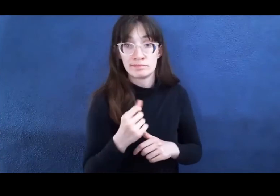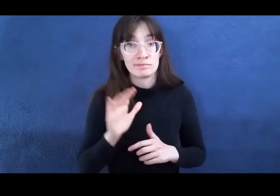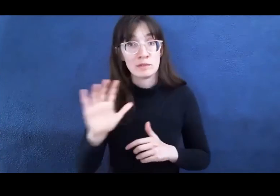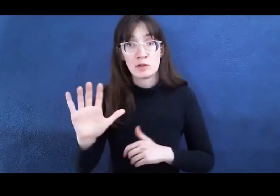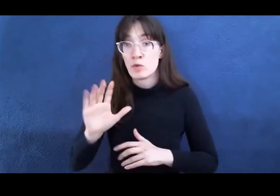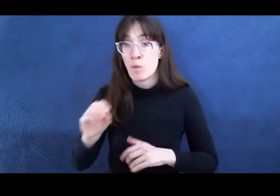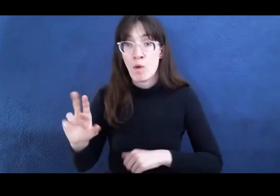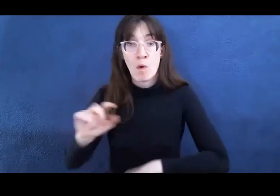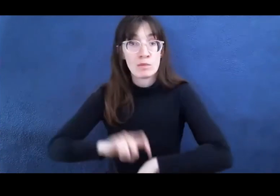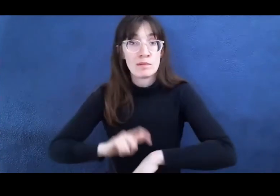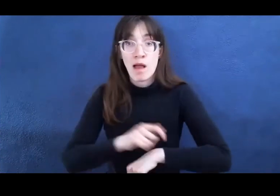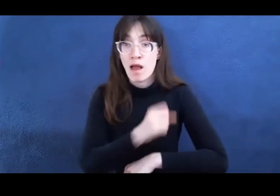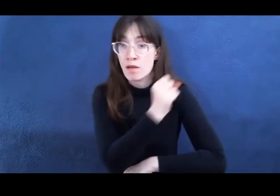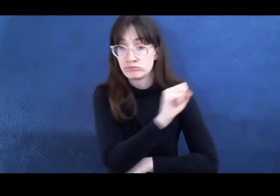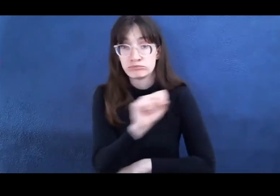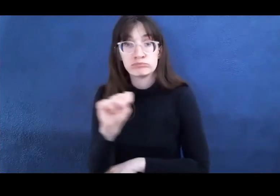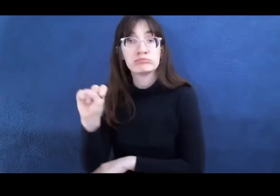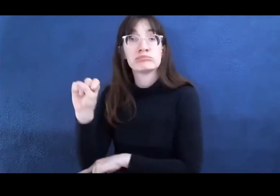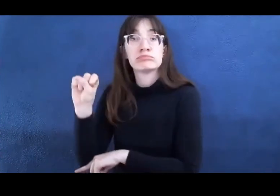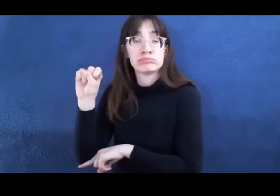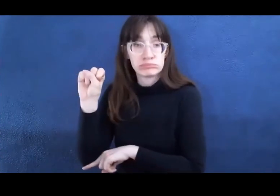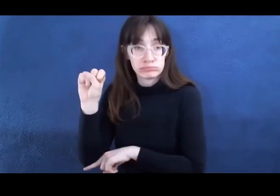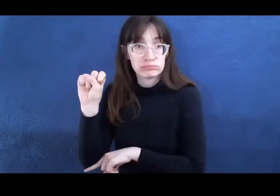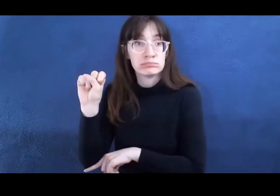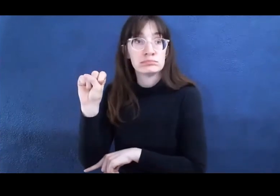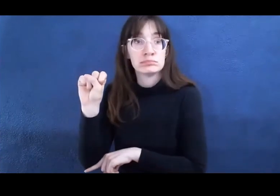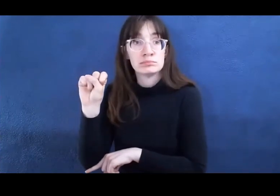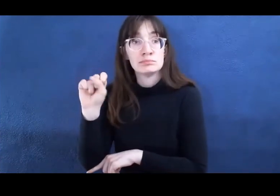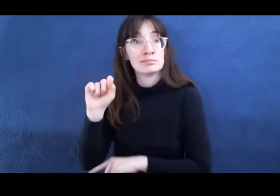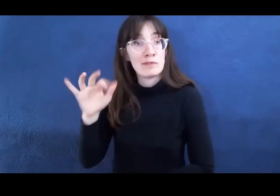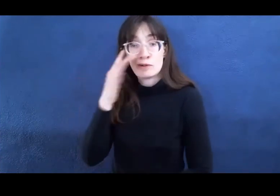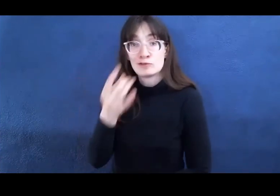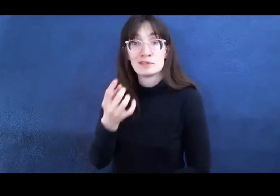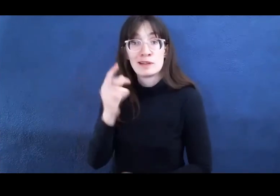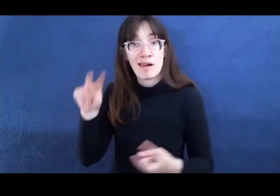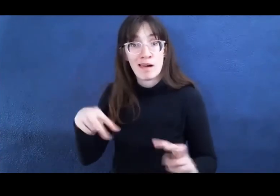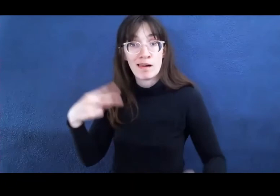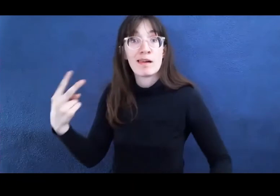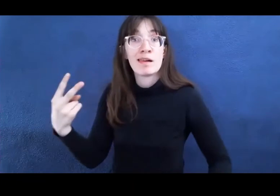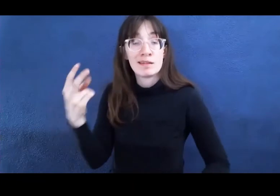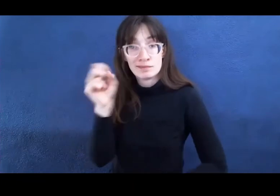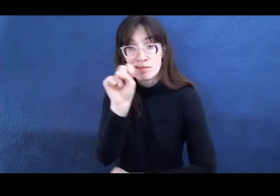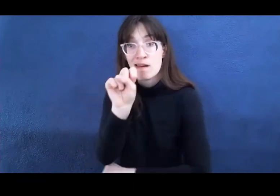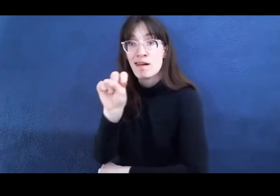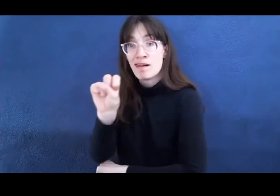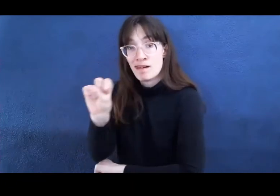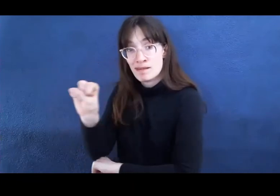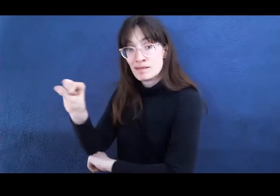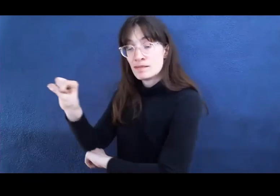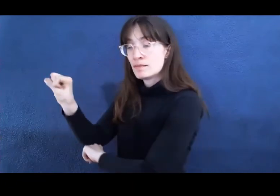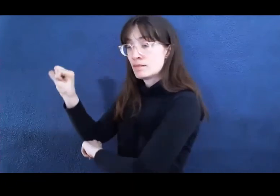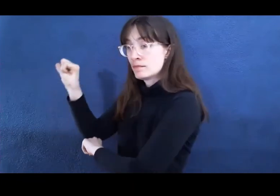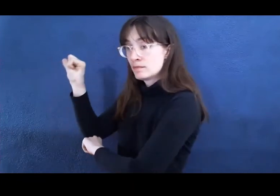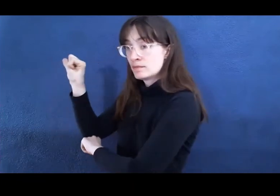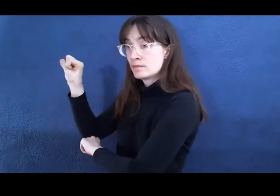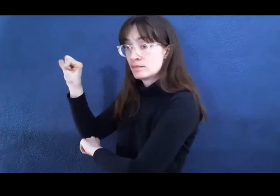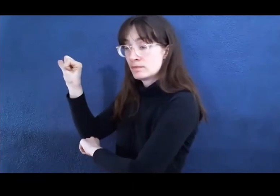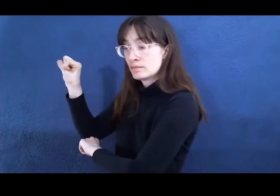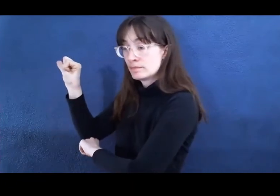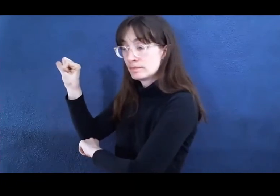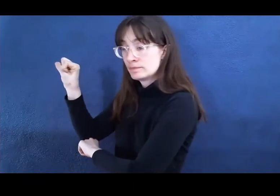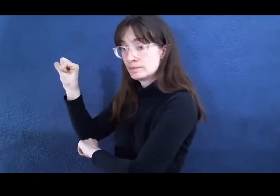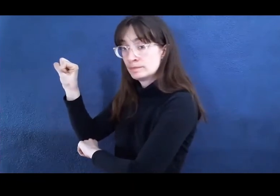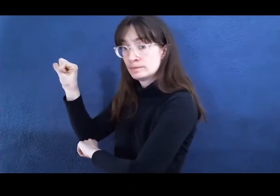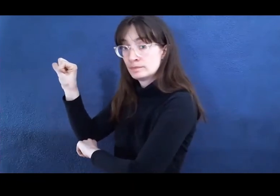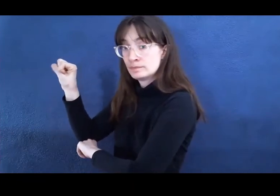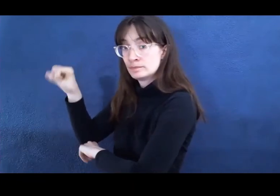center. If you're interested in finding a twist on your other side, maybe you start to turn in the other direction. So you might start